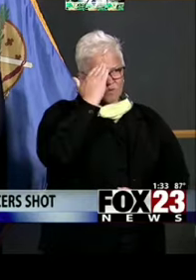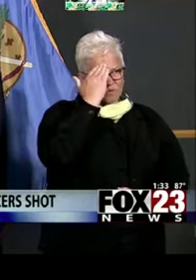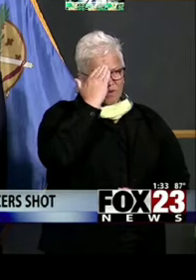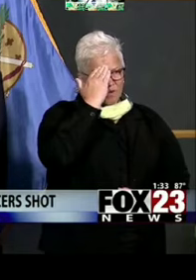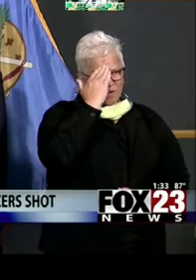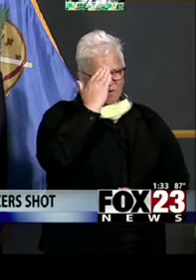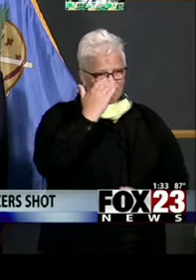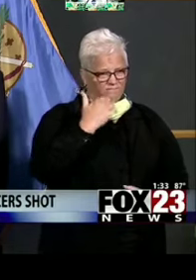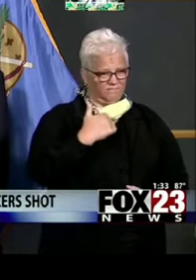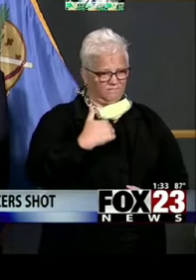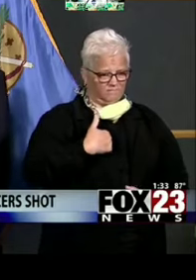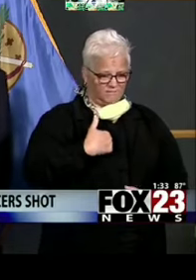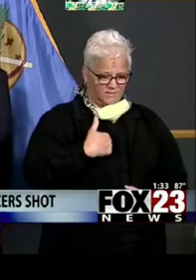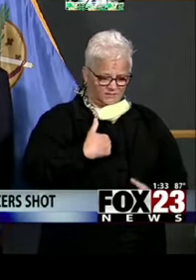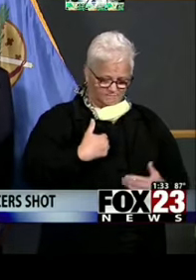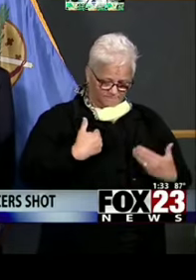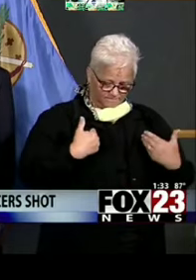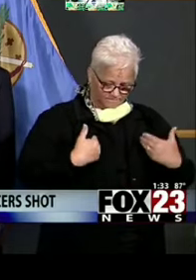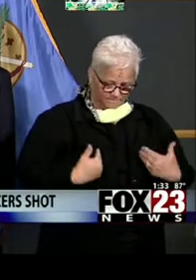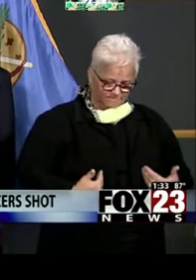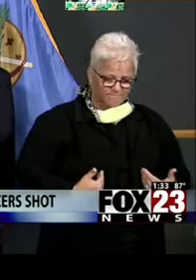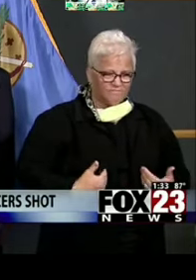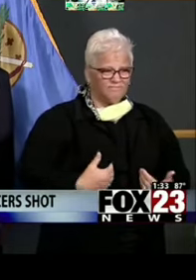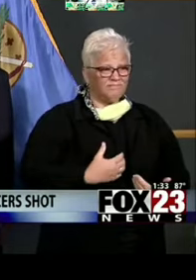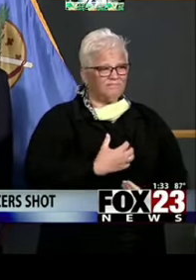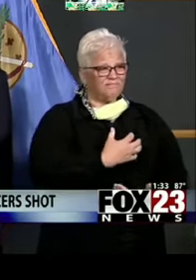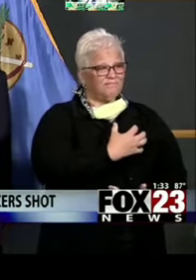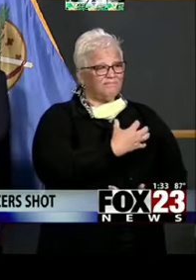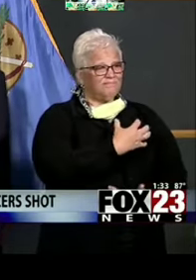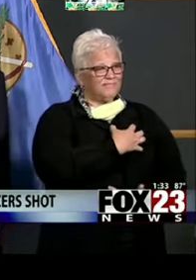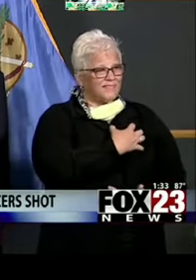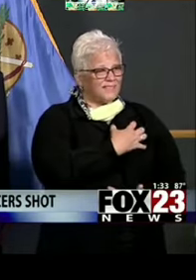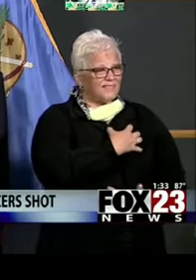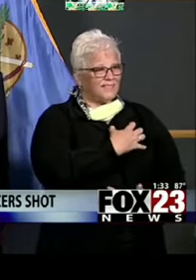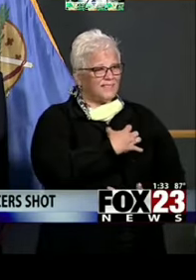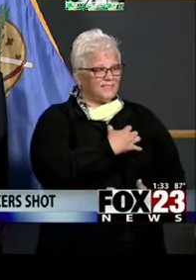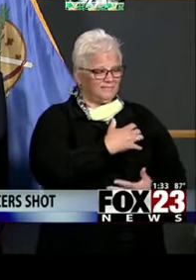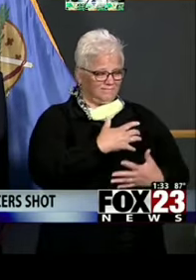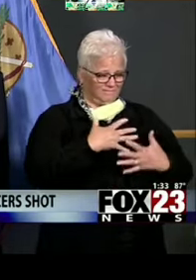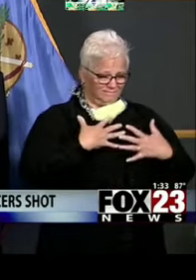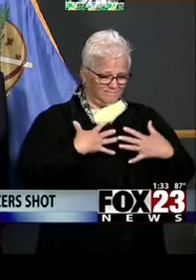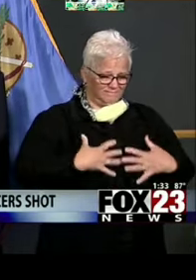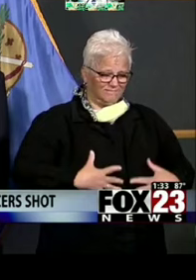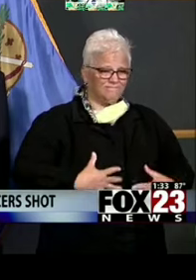description. Like, follow, share, subscribe and comment, hit the bell. And, if you